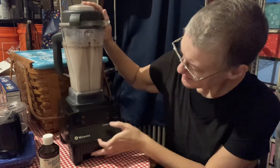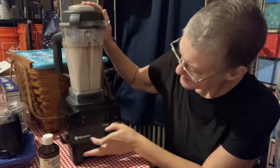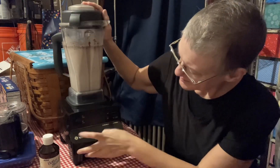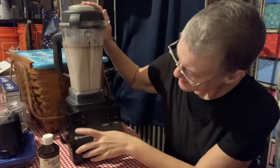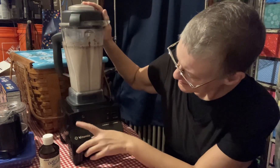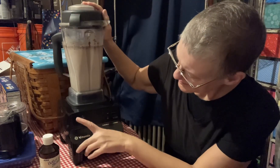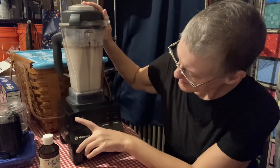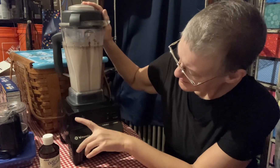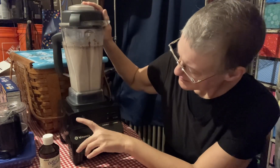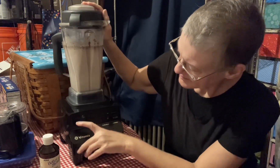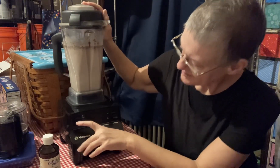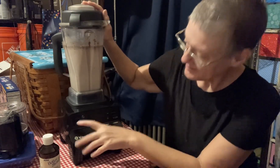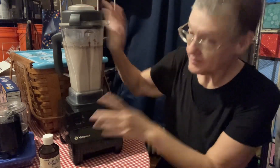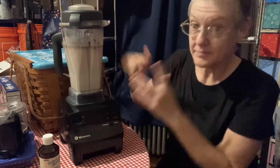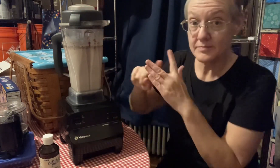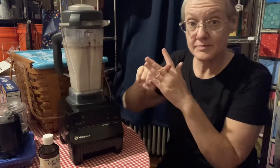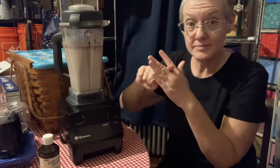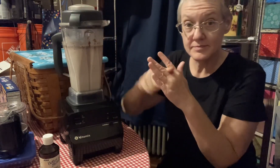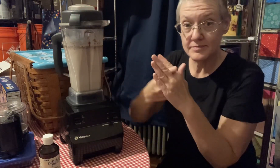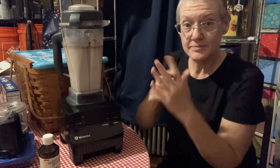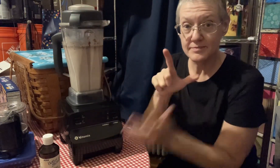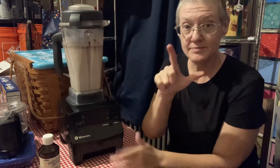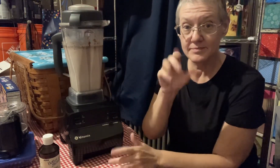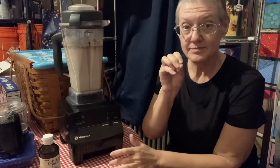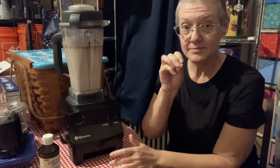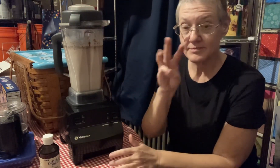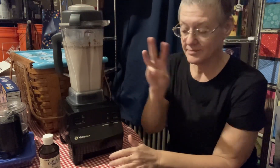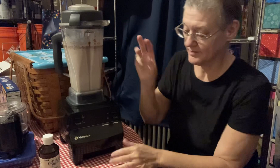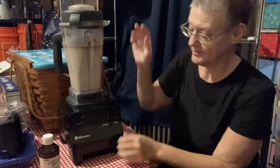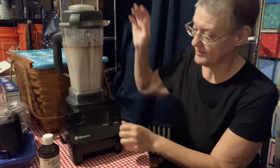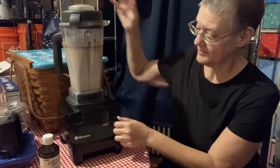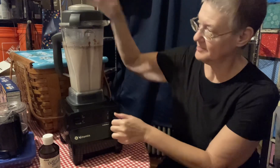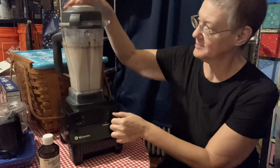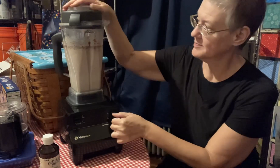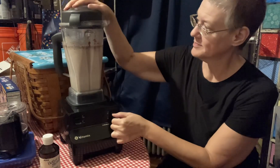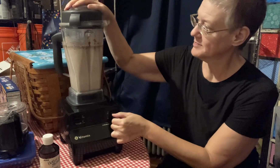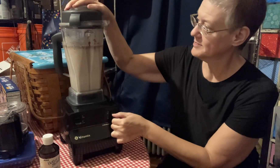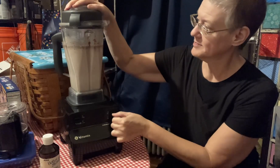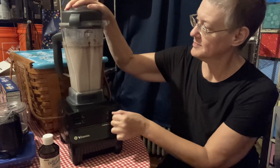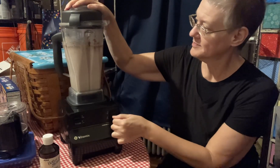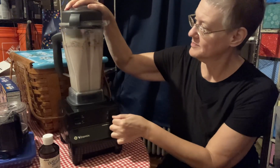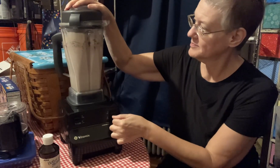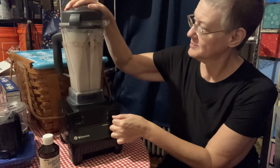stick to the lid, and I don't want that. Start it on low.